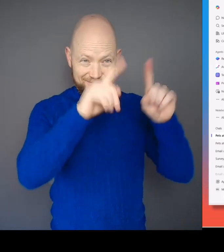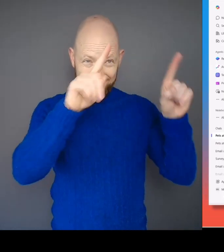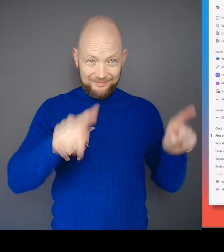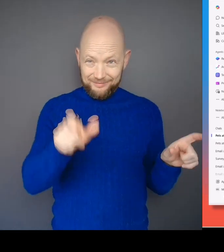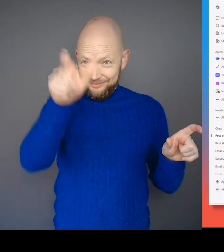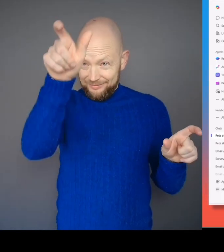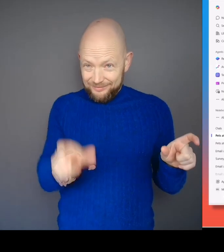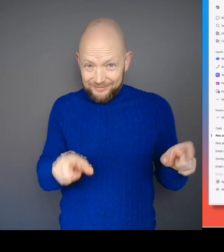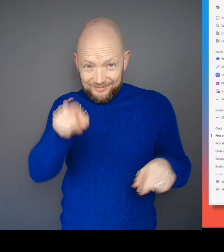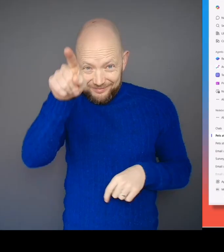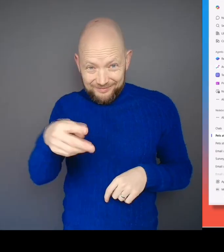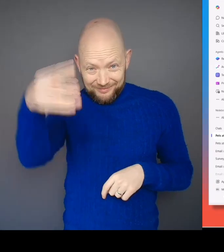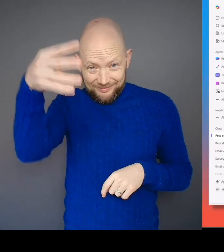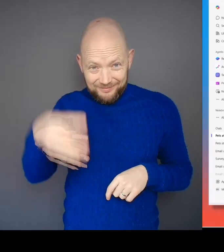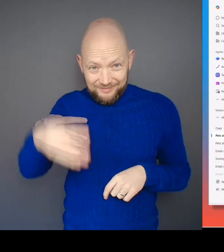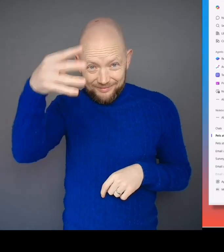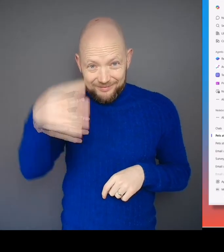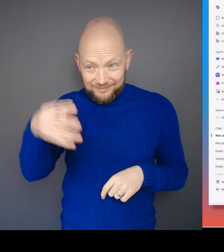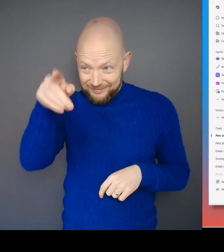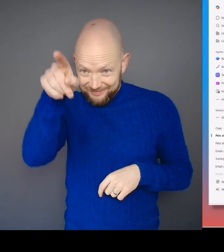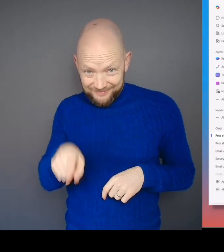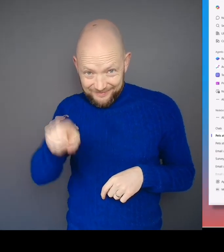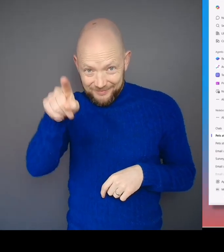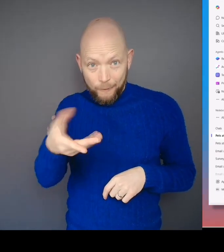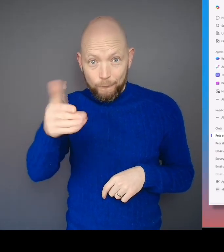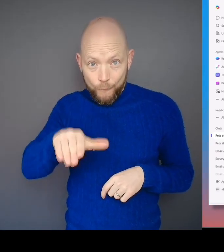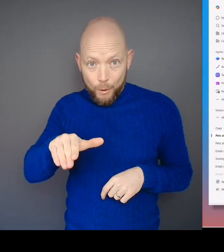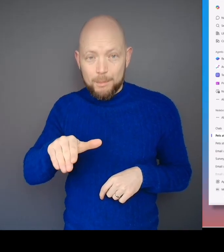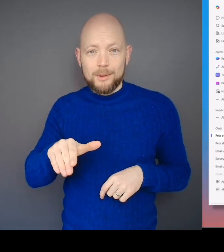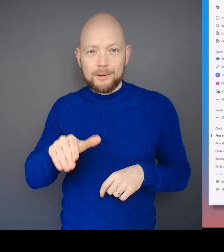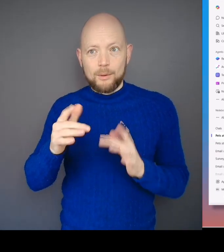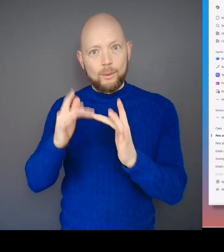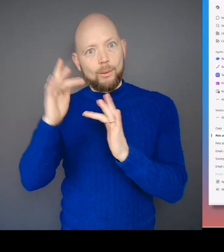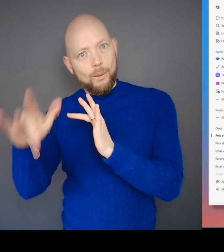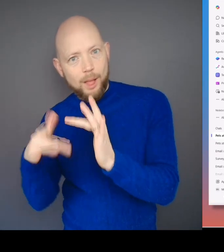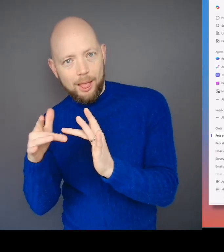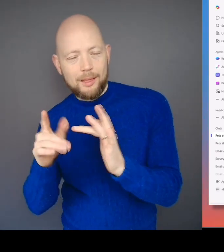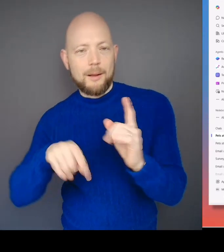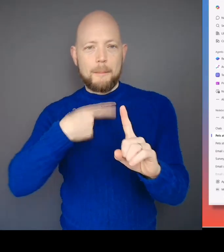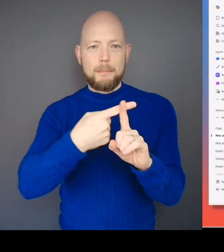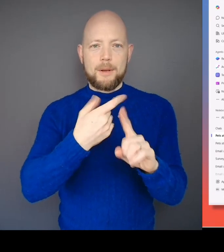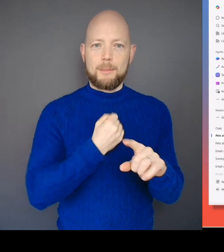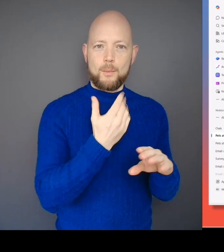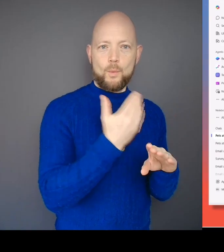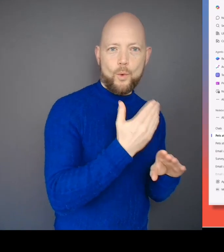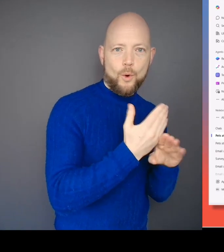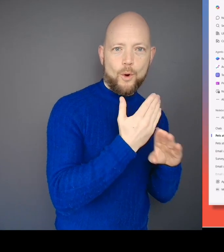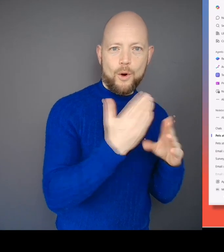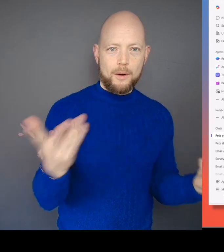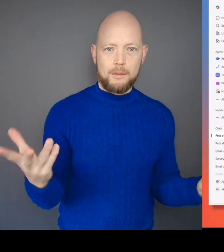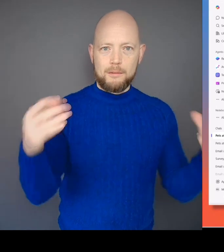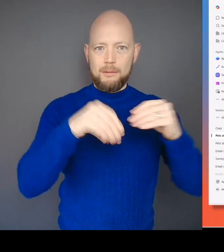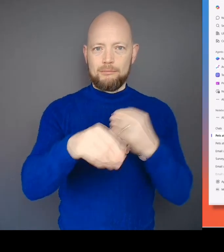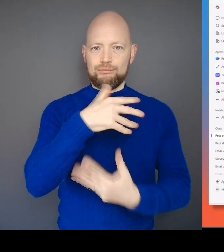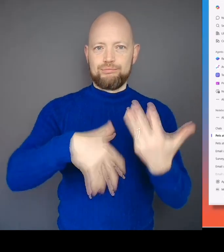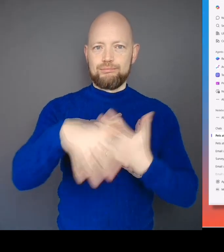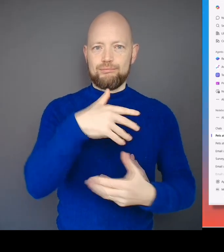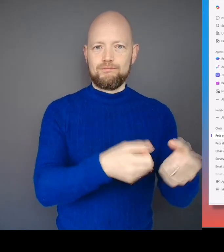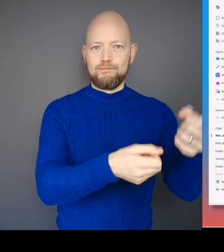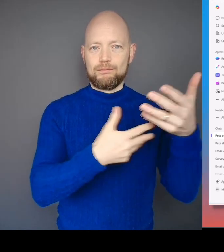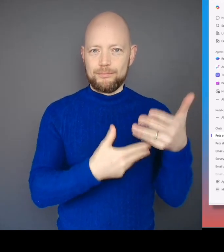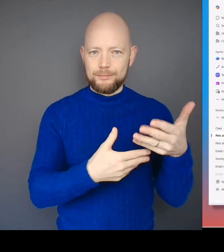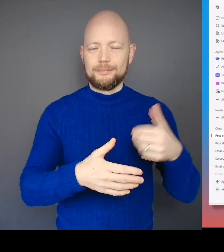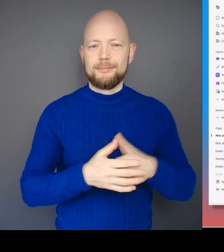of stuff here. We've got citations from internal and external sources, and it's gone quite far and wide. So that is